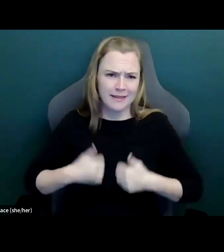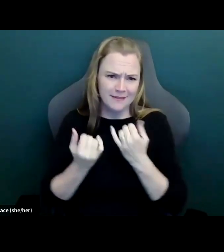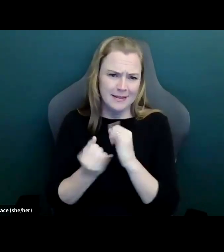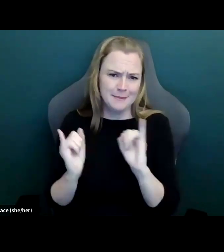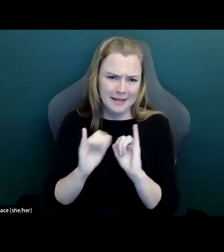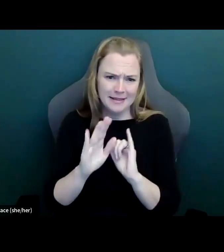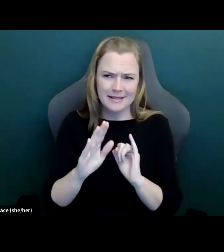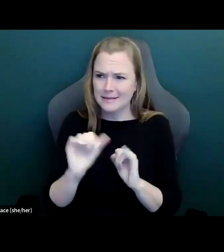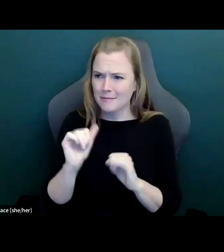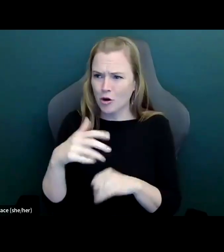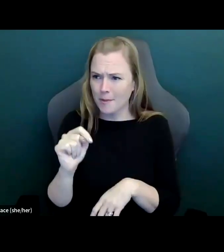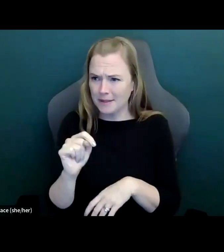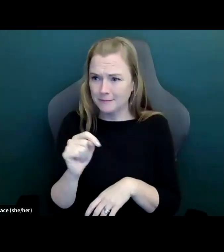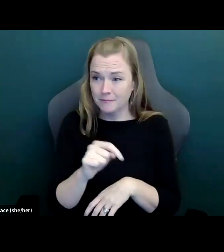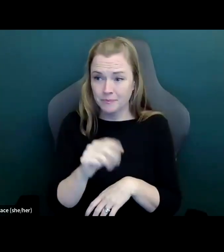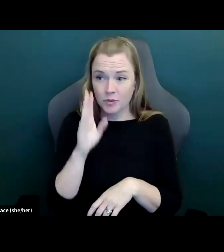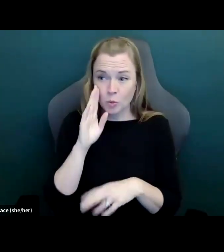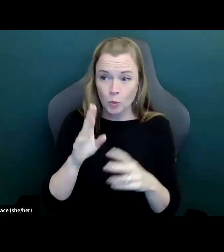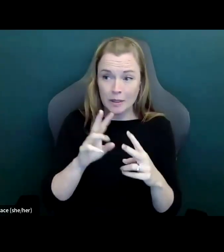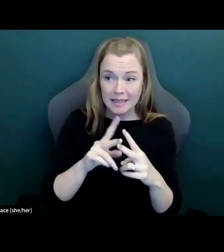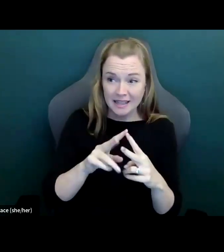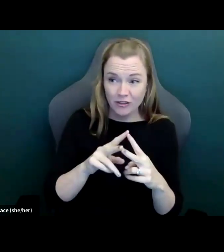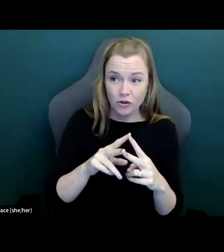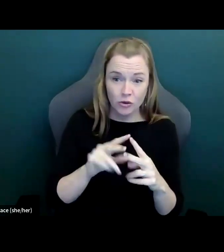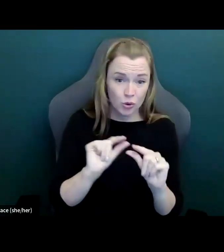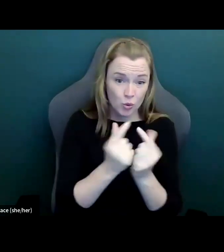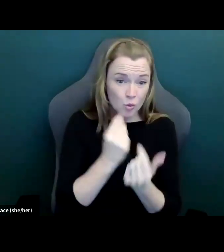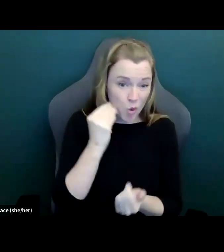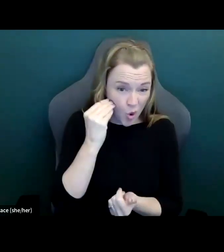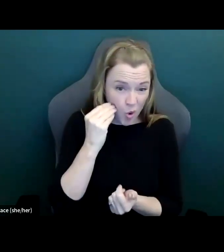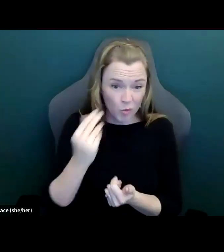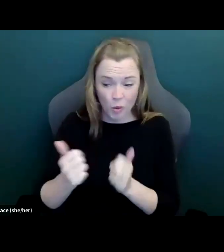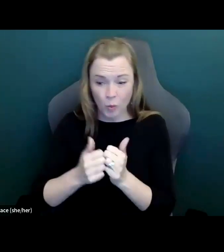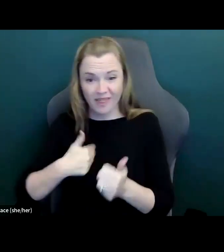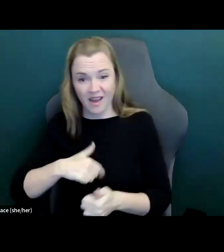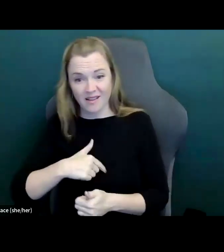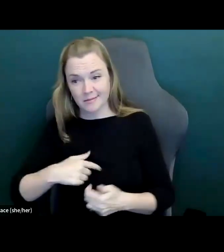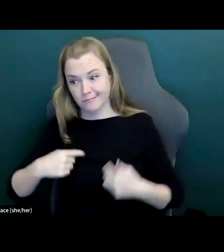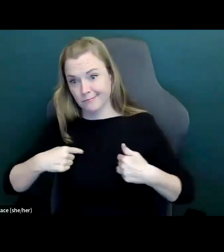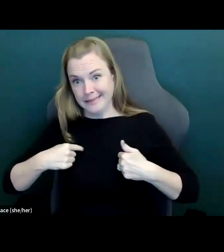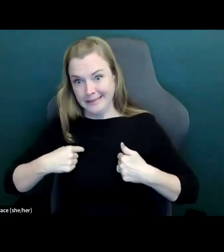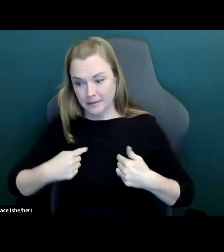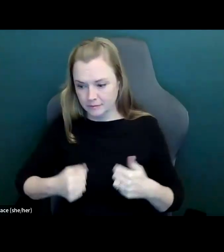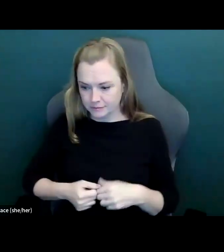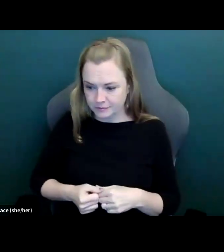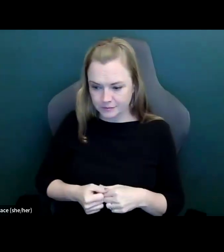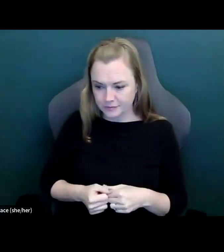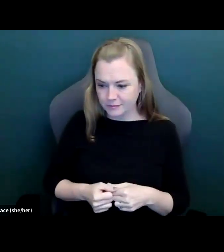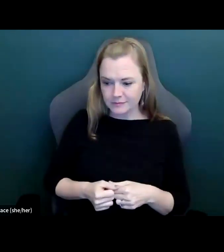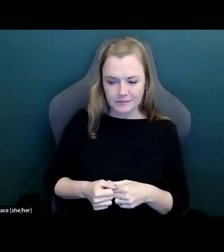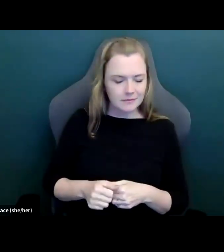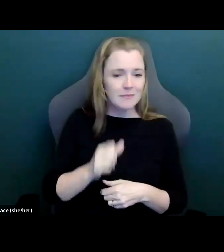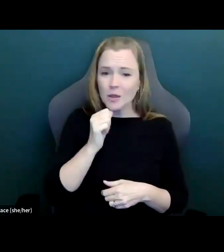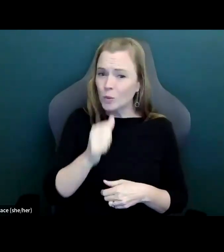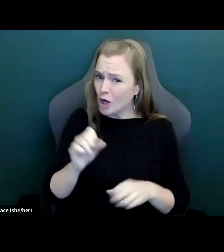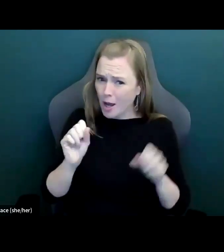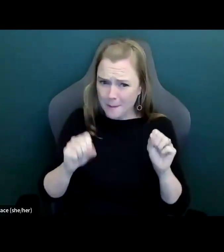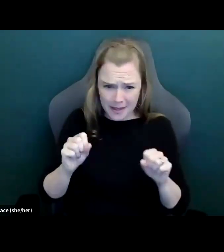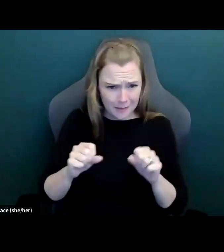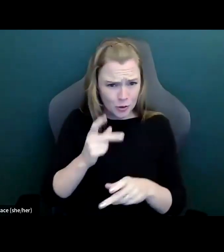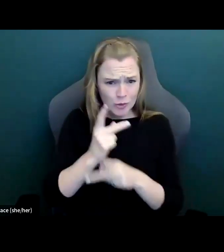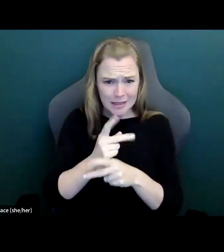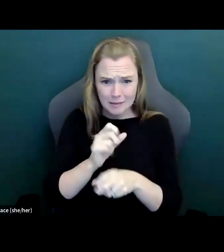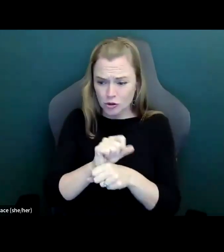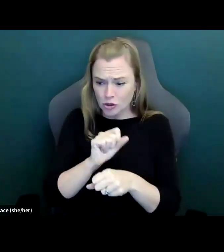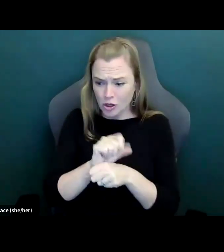his apartment. He'd either be in a group home or living with family, hello, me. He definitely wouldn't be able to keep a job or do